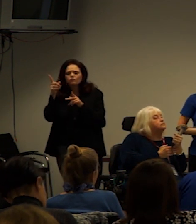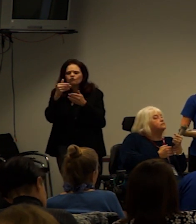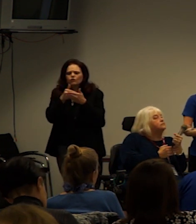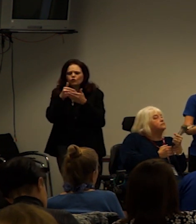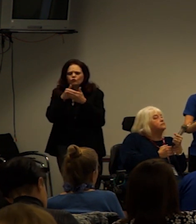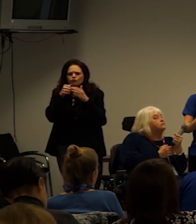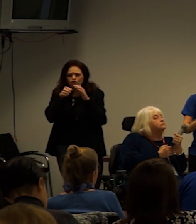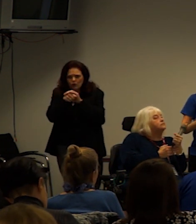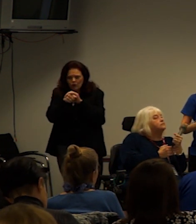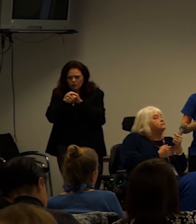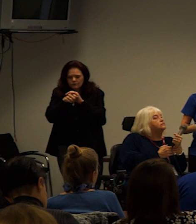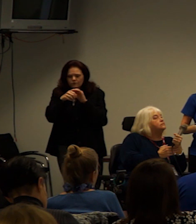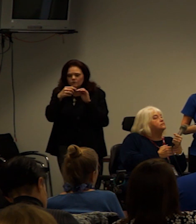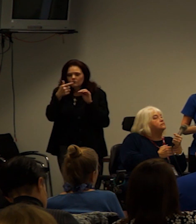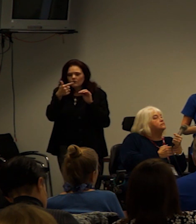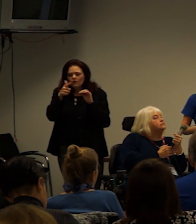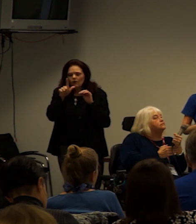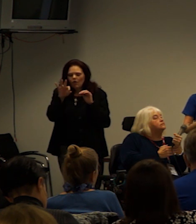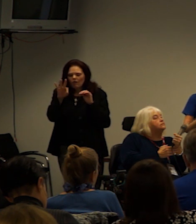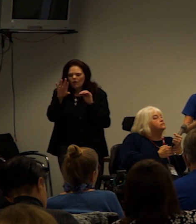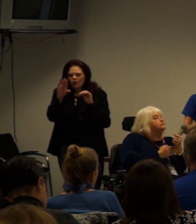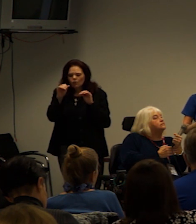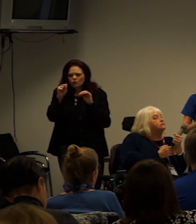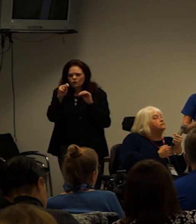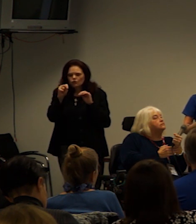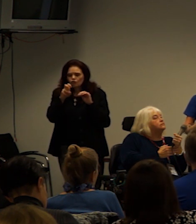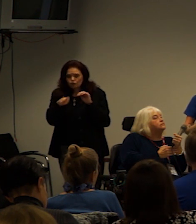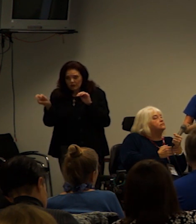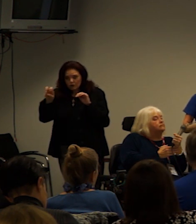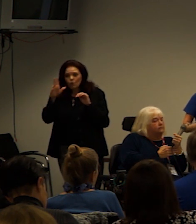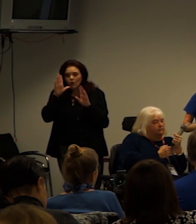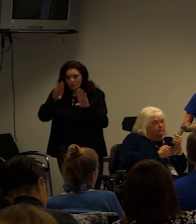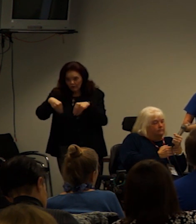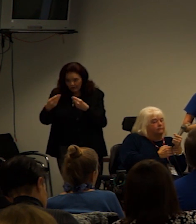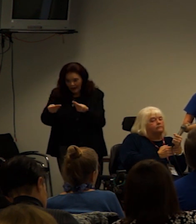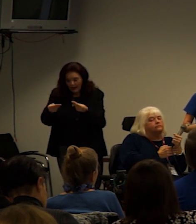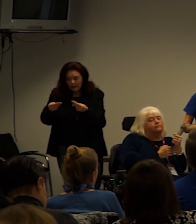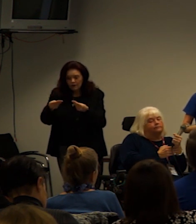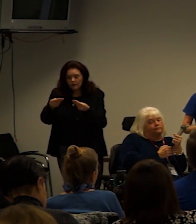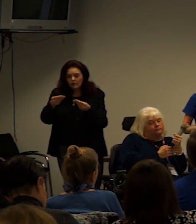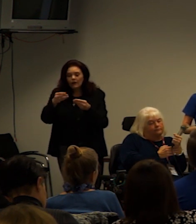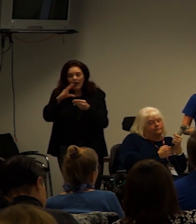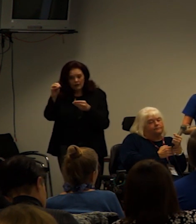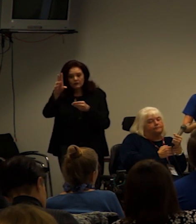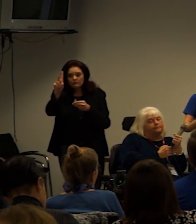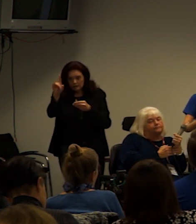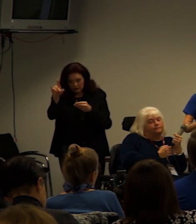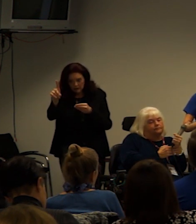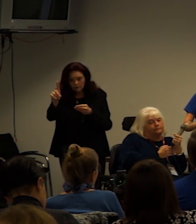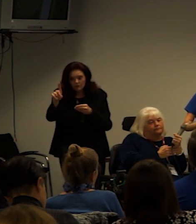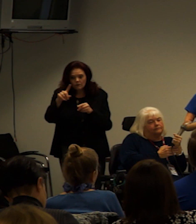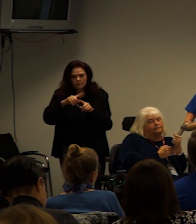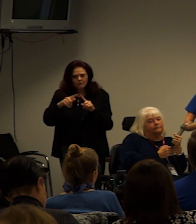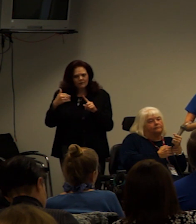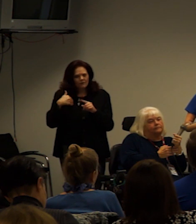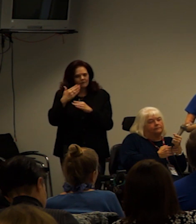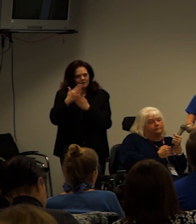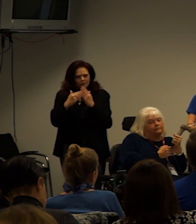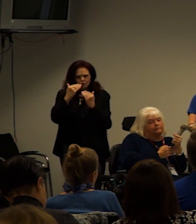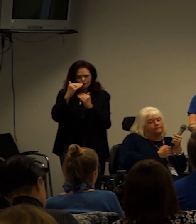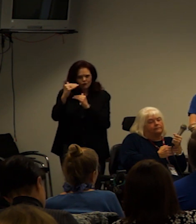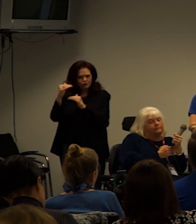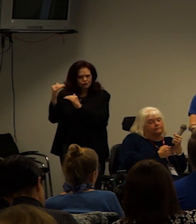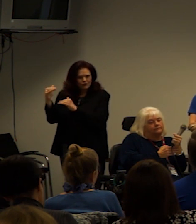shelter. Gulf Coast Transit will provide that transportation for them and did, but they had some